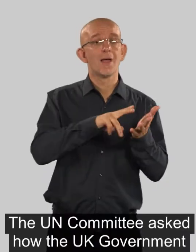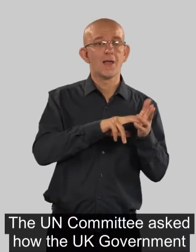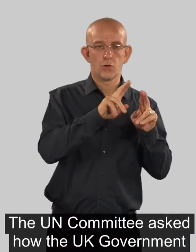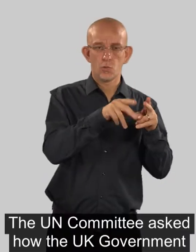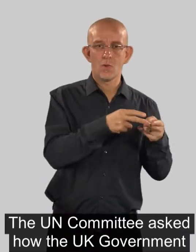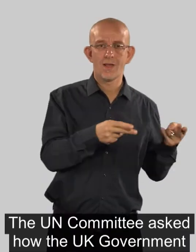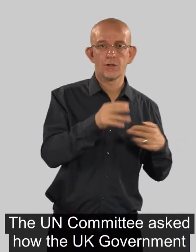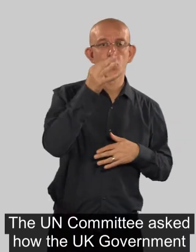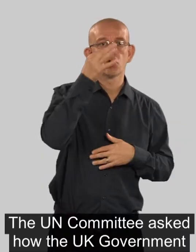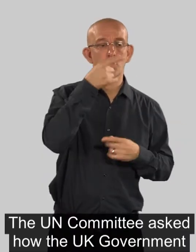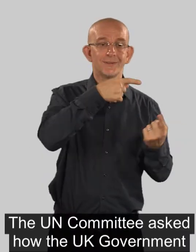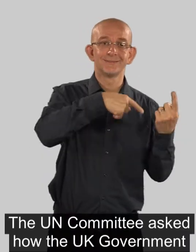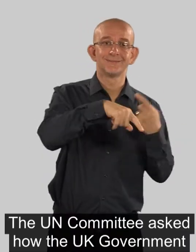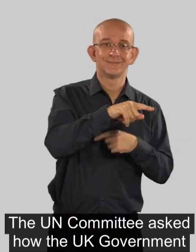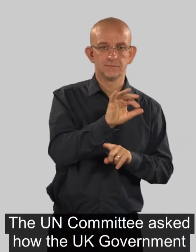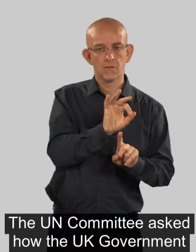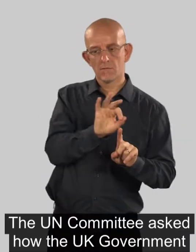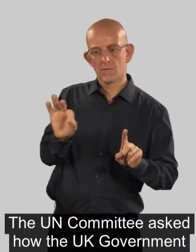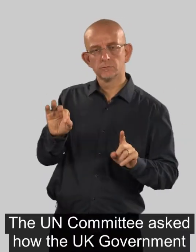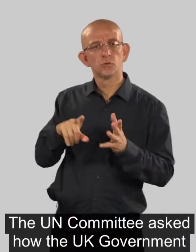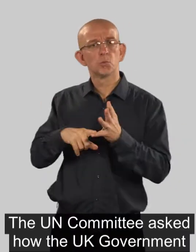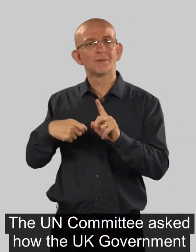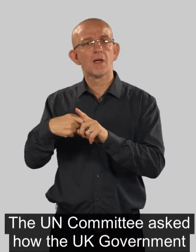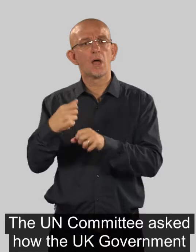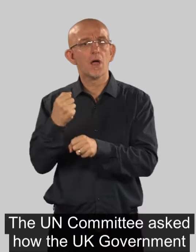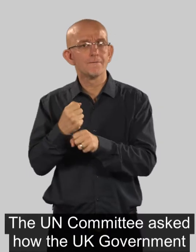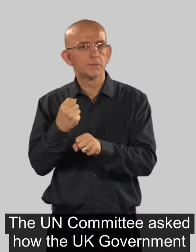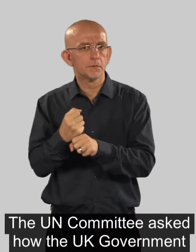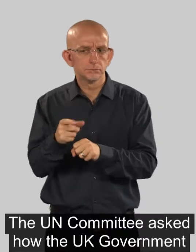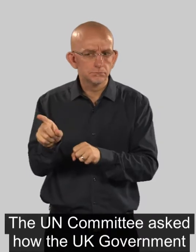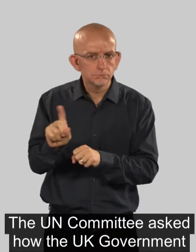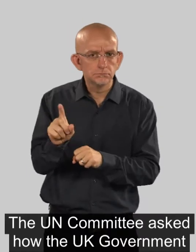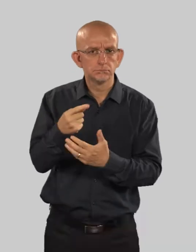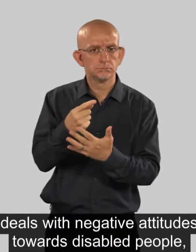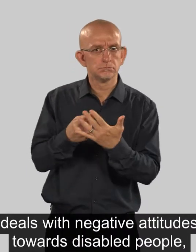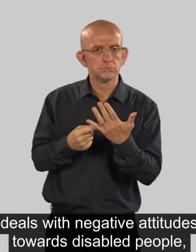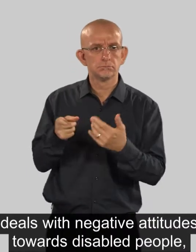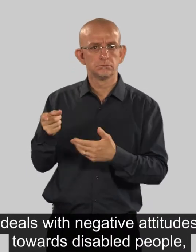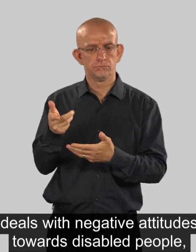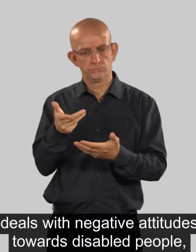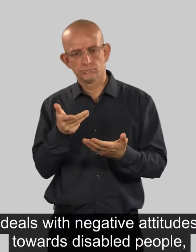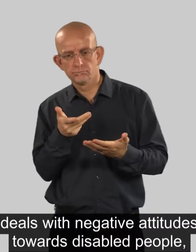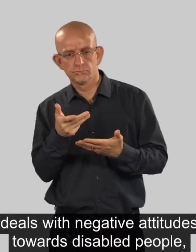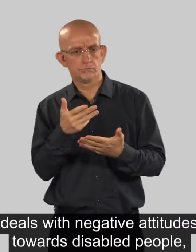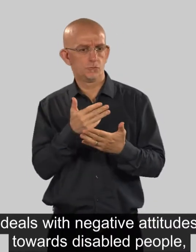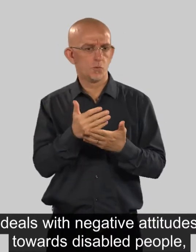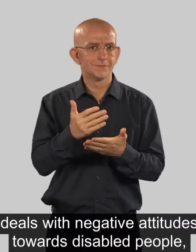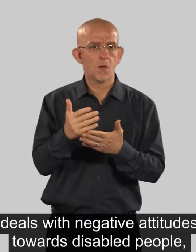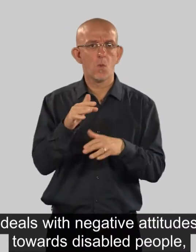The UN Committee asked how the UK government deals with negative attitudes towards